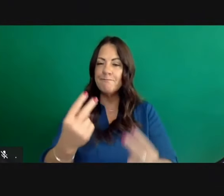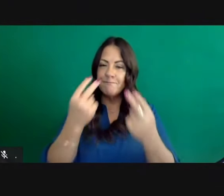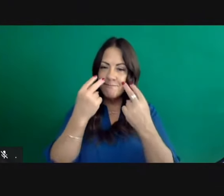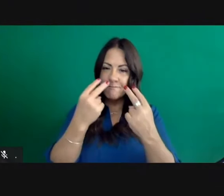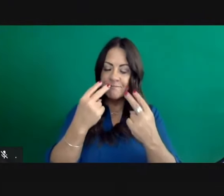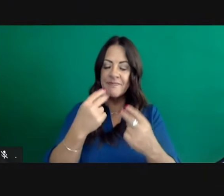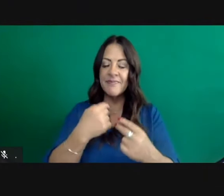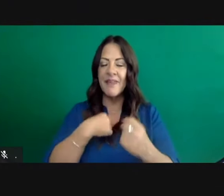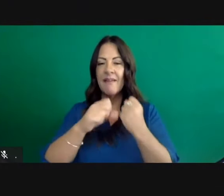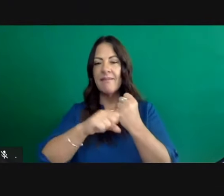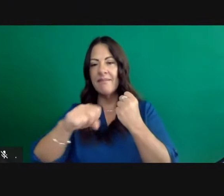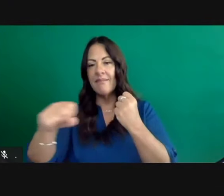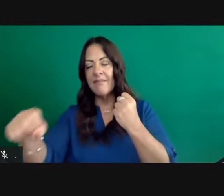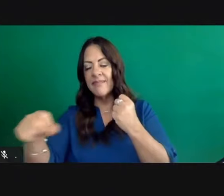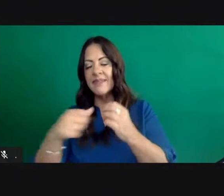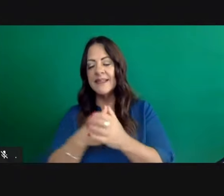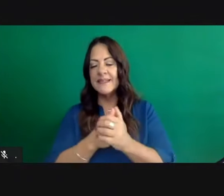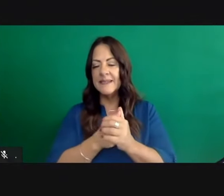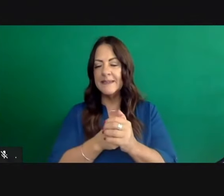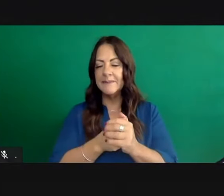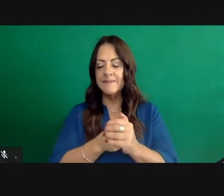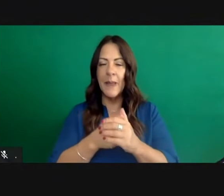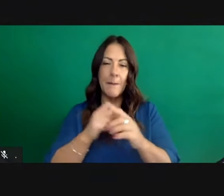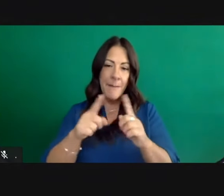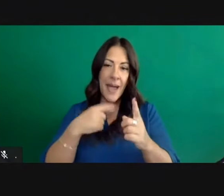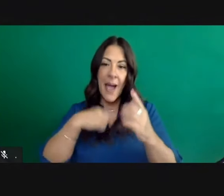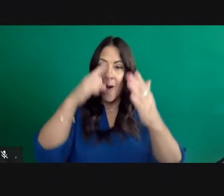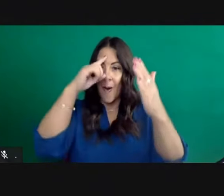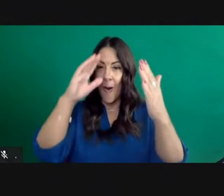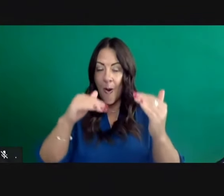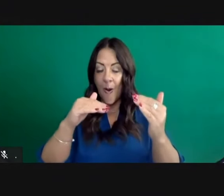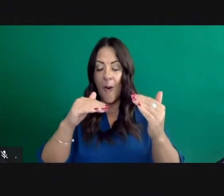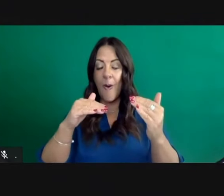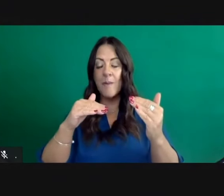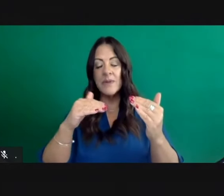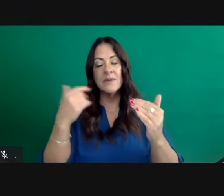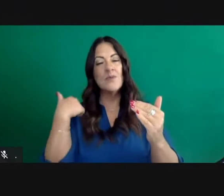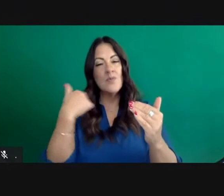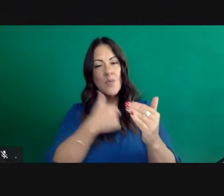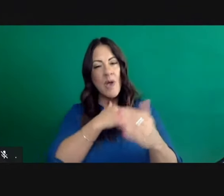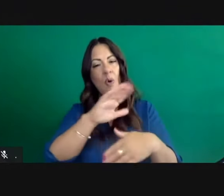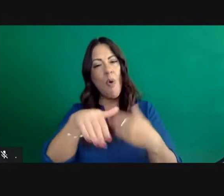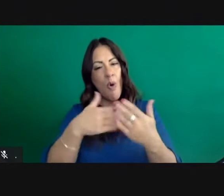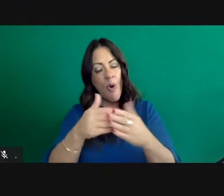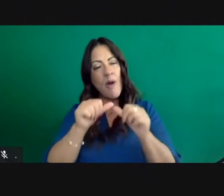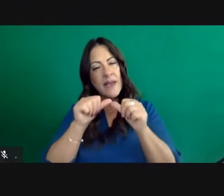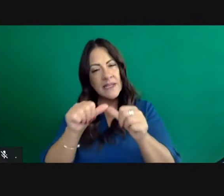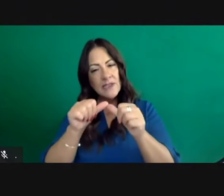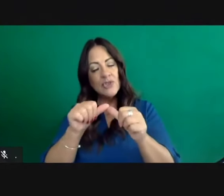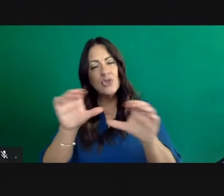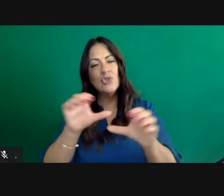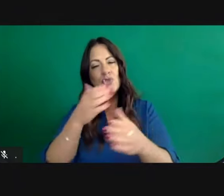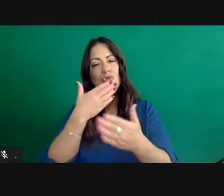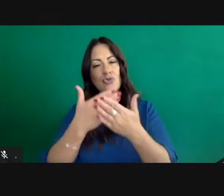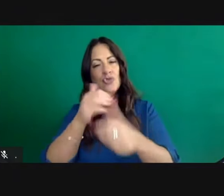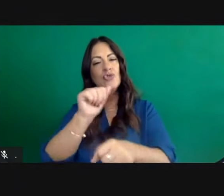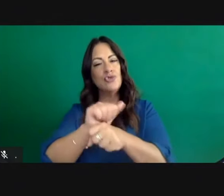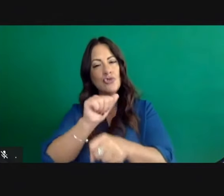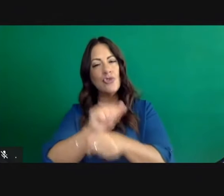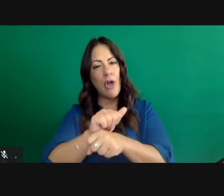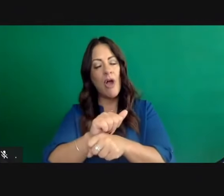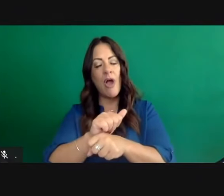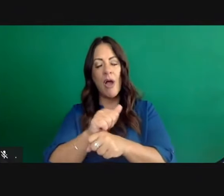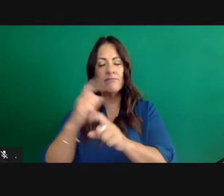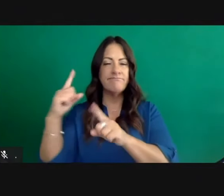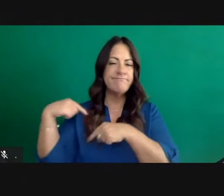presentation. I really hope and expect that we'll continue to do the work that we've been good at for the last 8 months, that